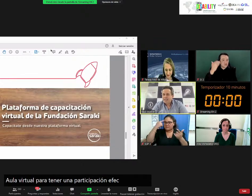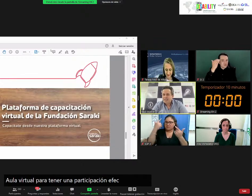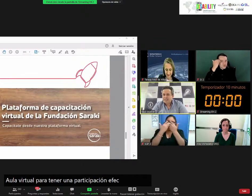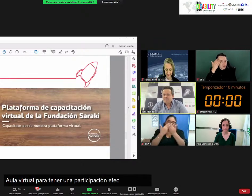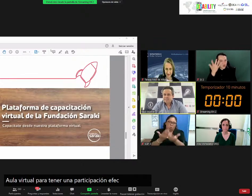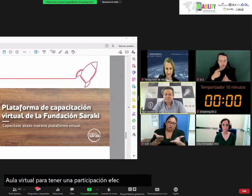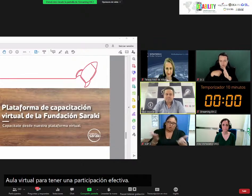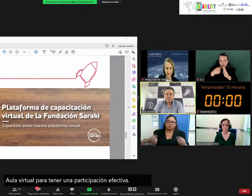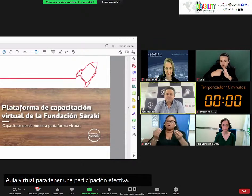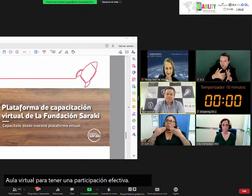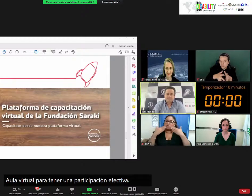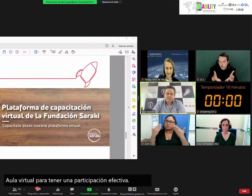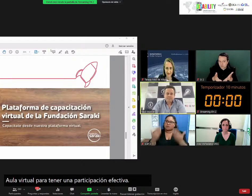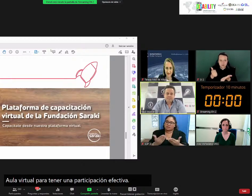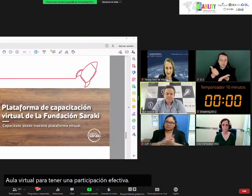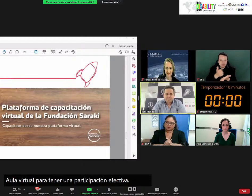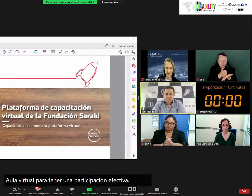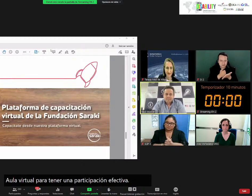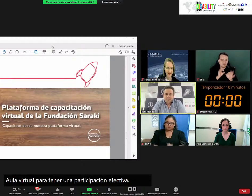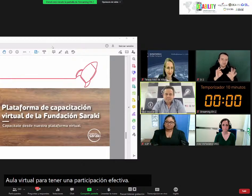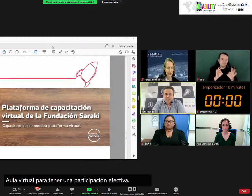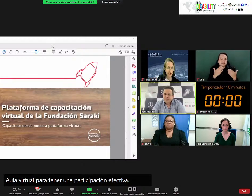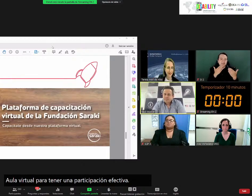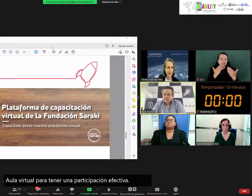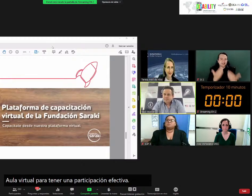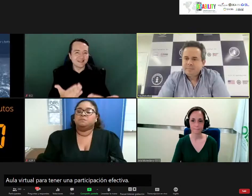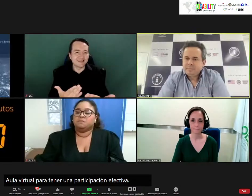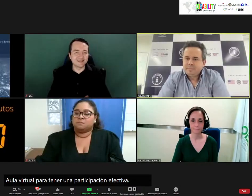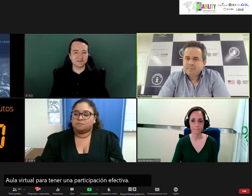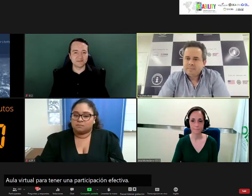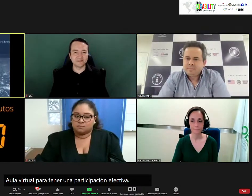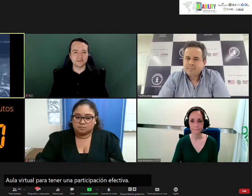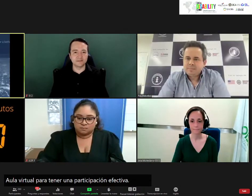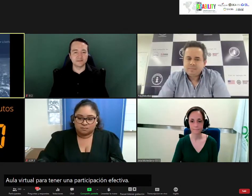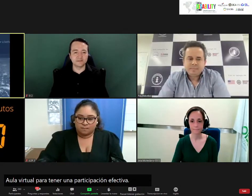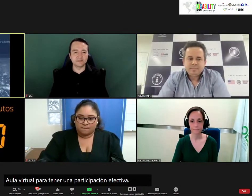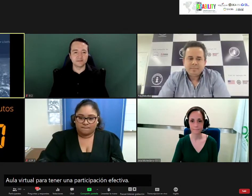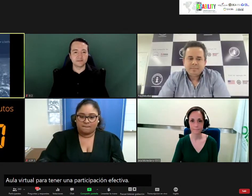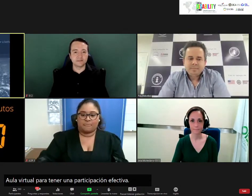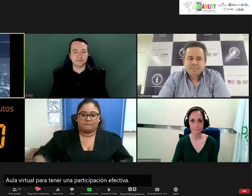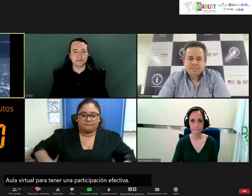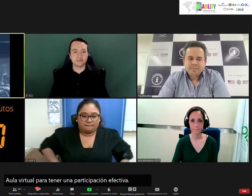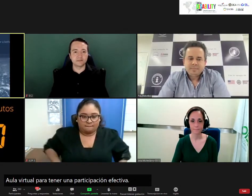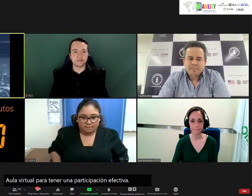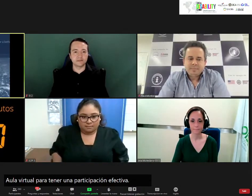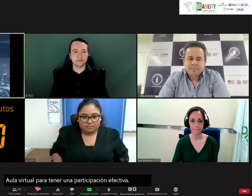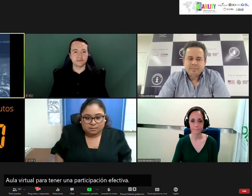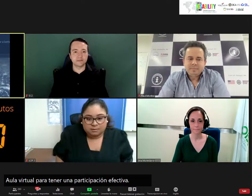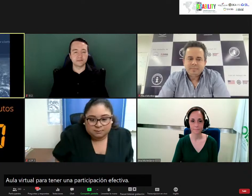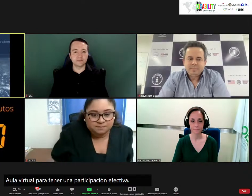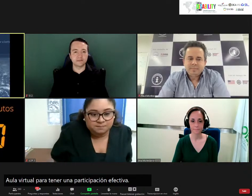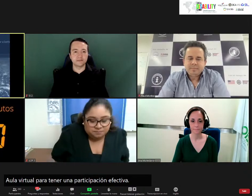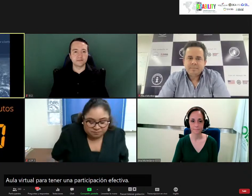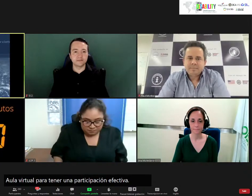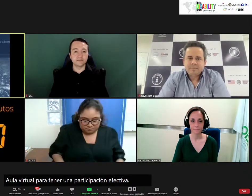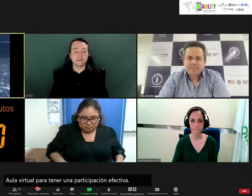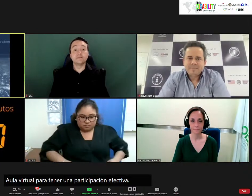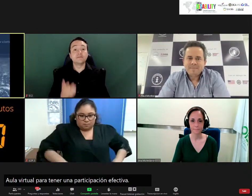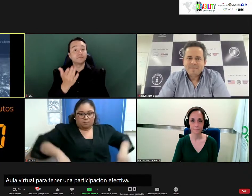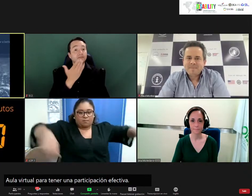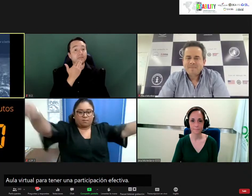about the project or participate in it let us know okay thank you thank you